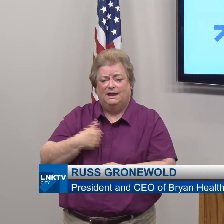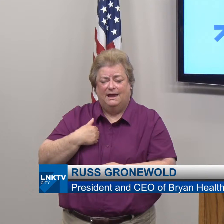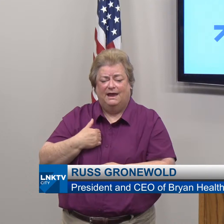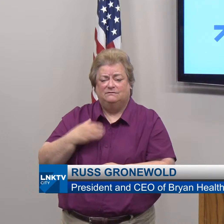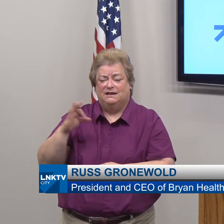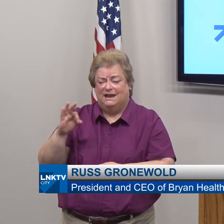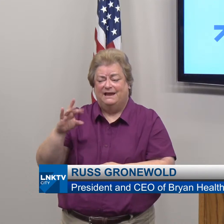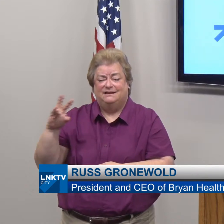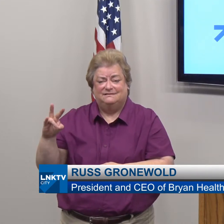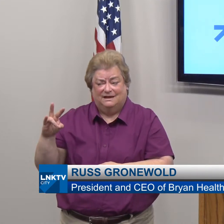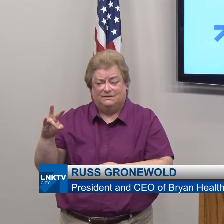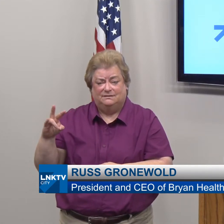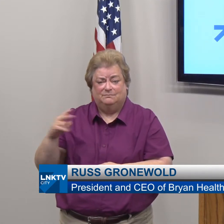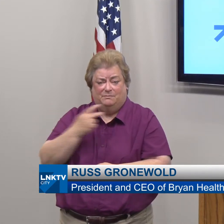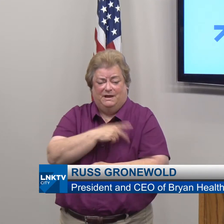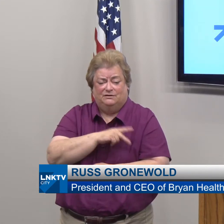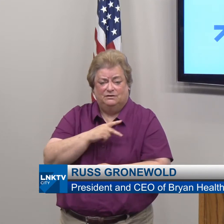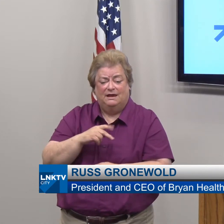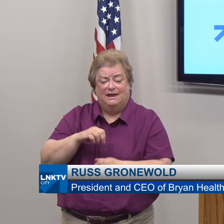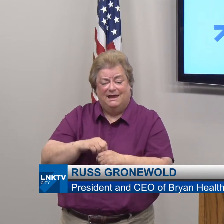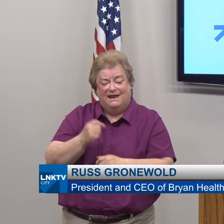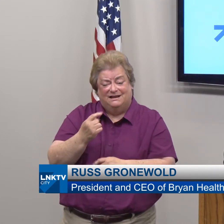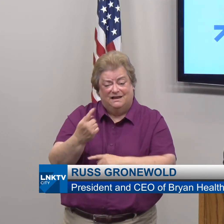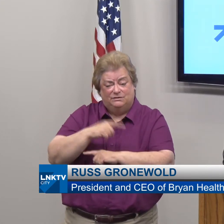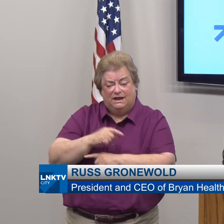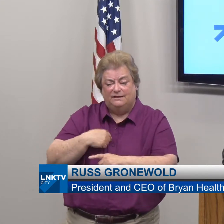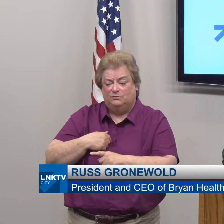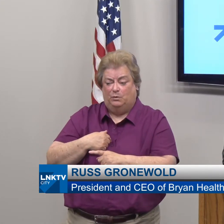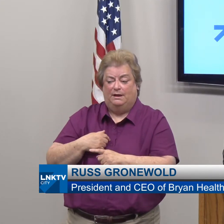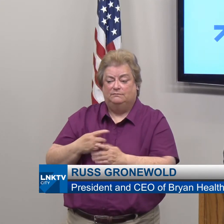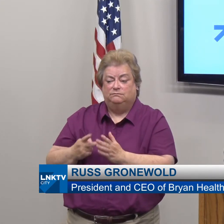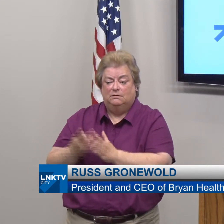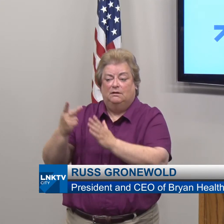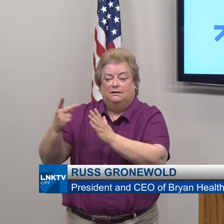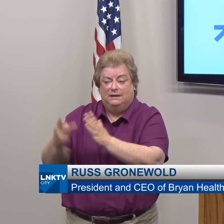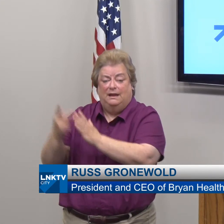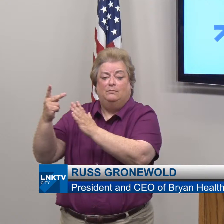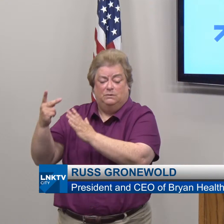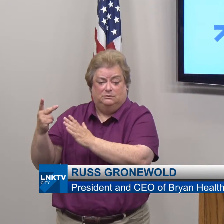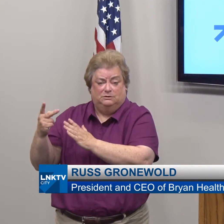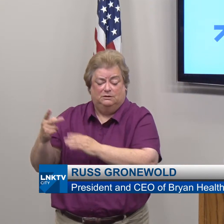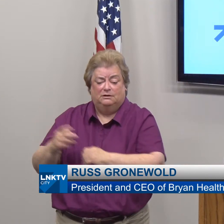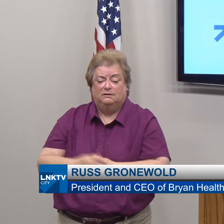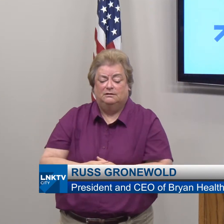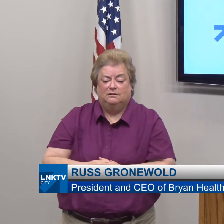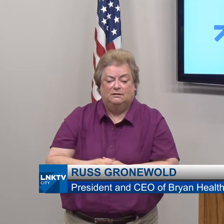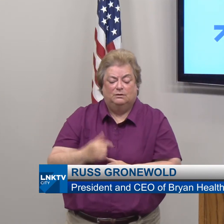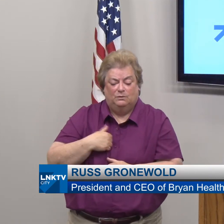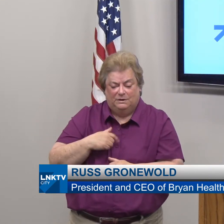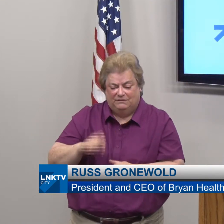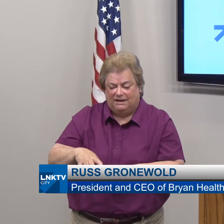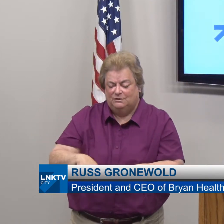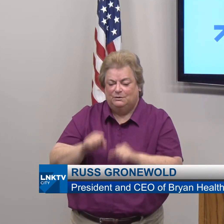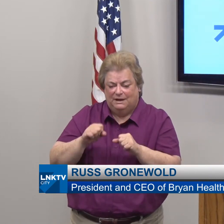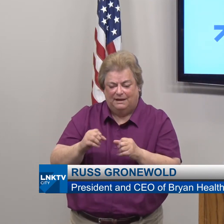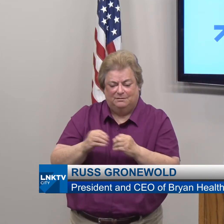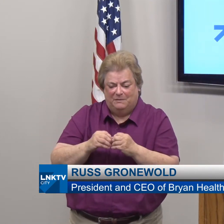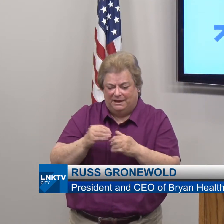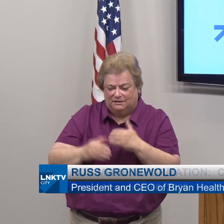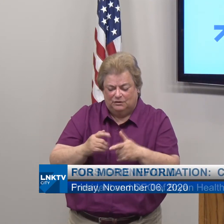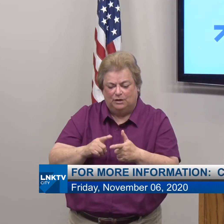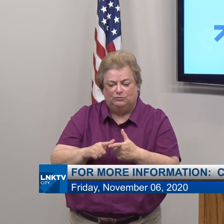patients. In 11 days, we've over doubled the number of patients that we're treating for COVID positive. We've had to take a lot of steps to accommodate